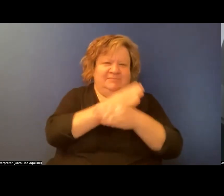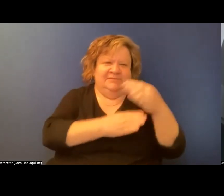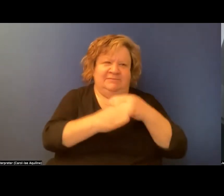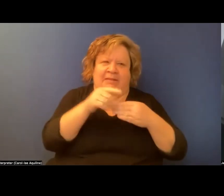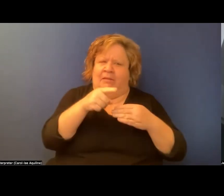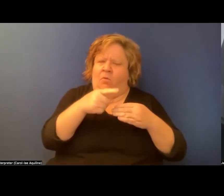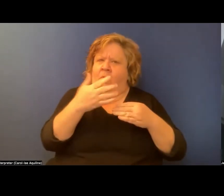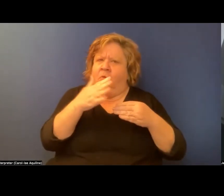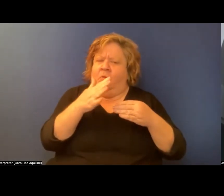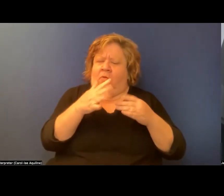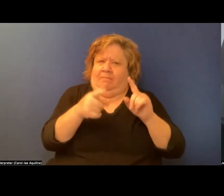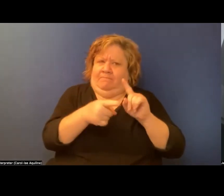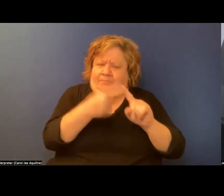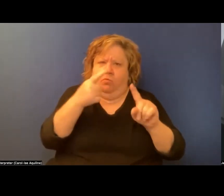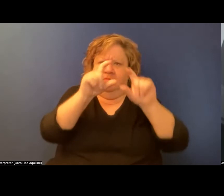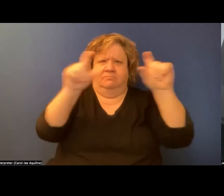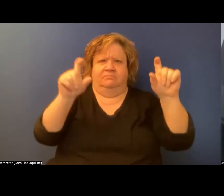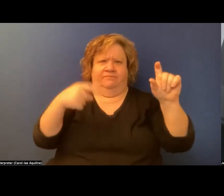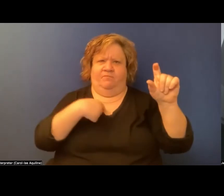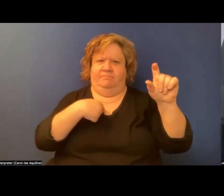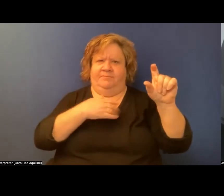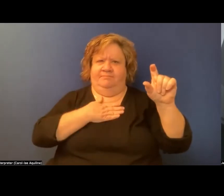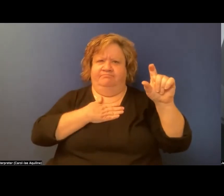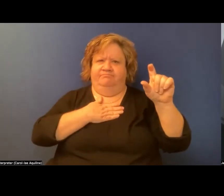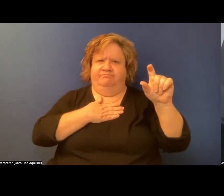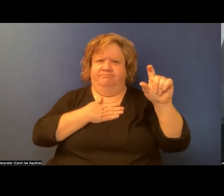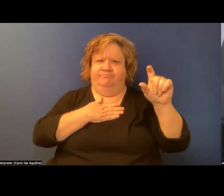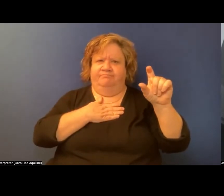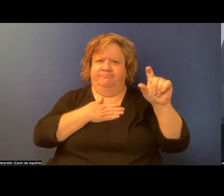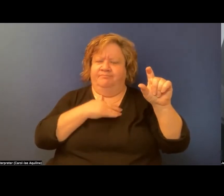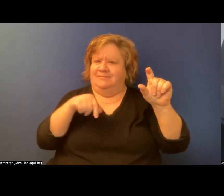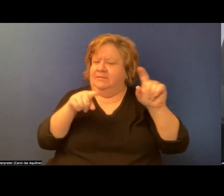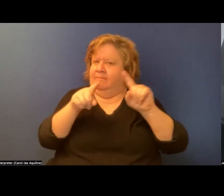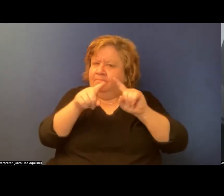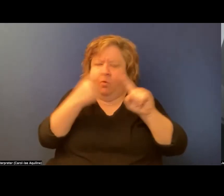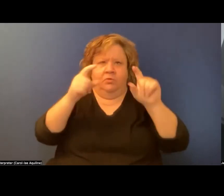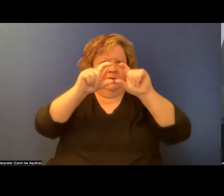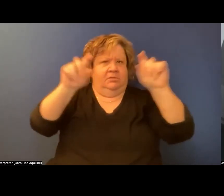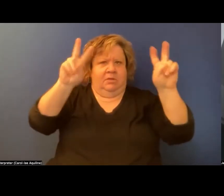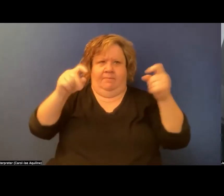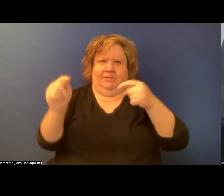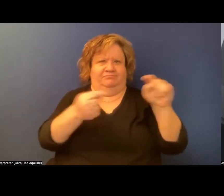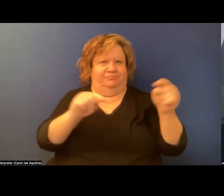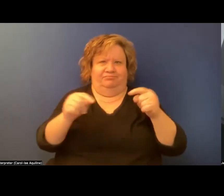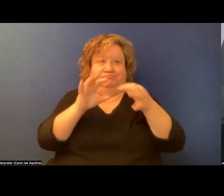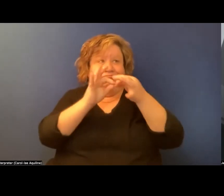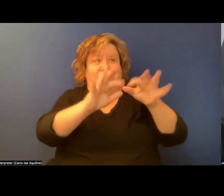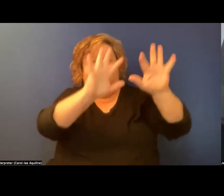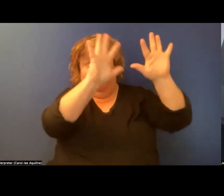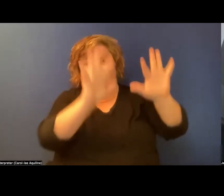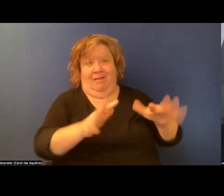during COP26 in Glasgow. The climate crisis affects people and communities in different